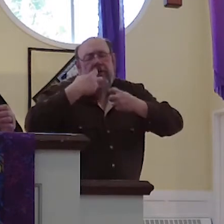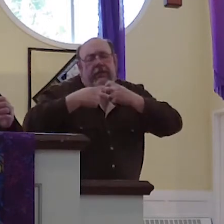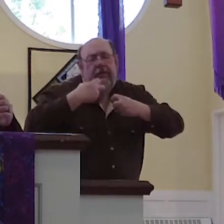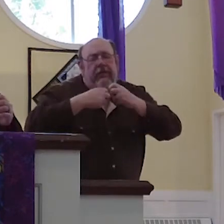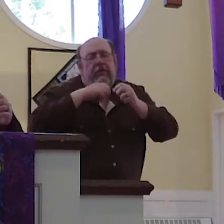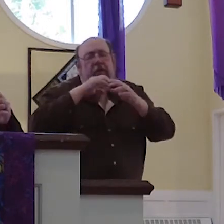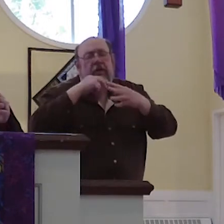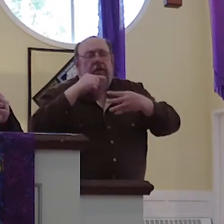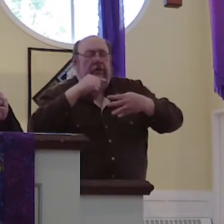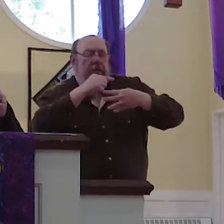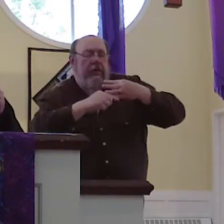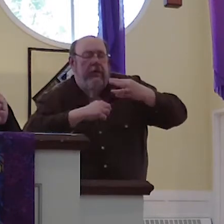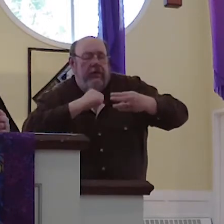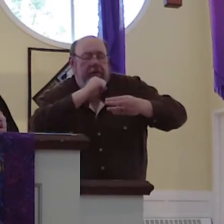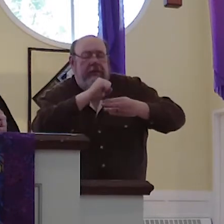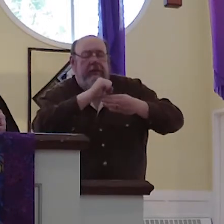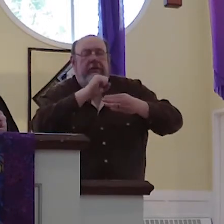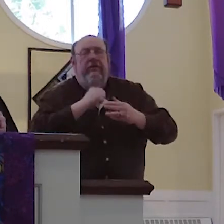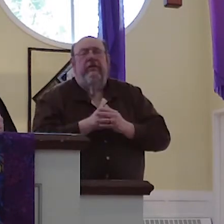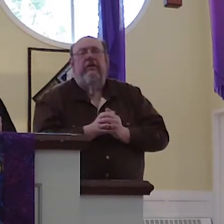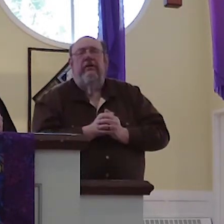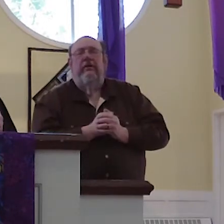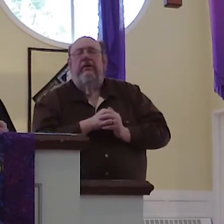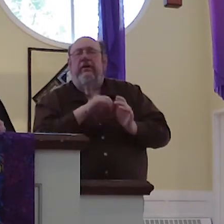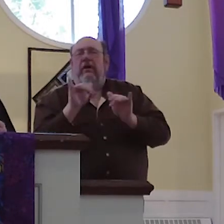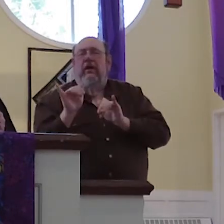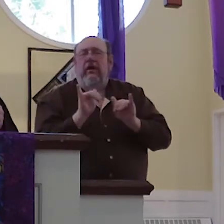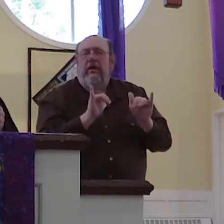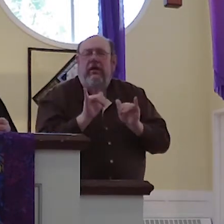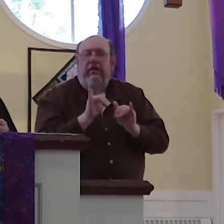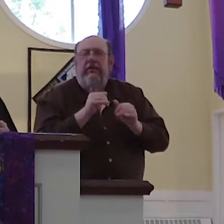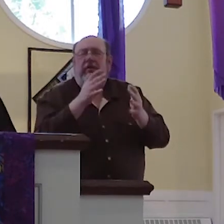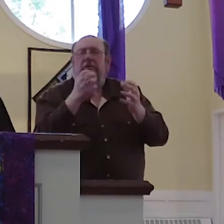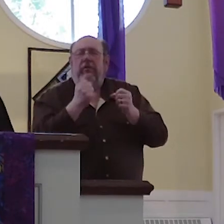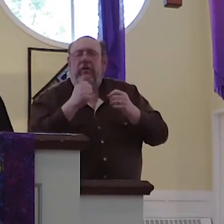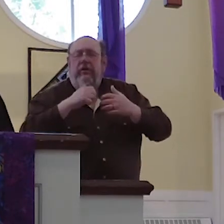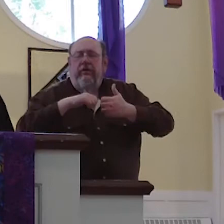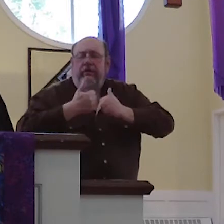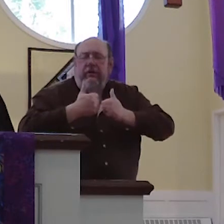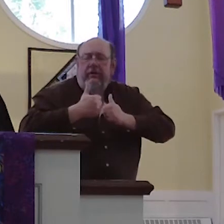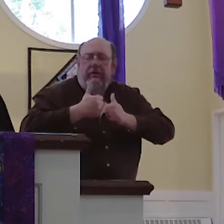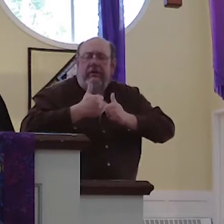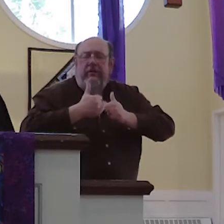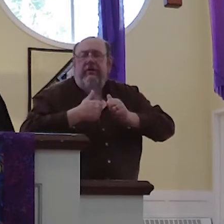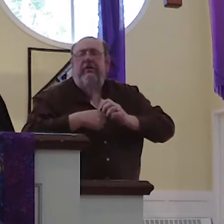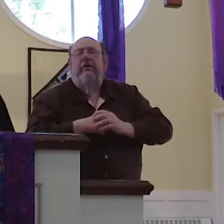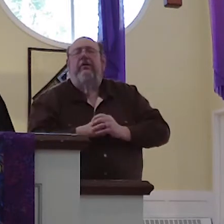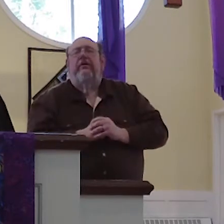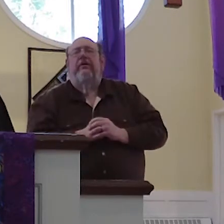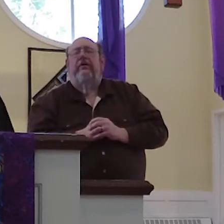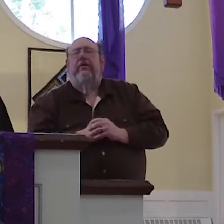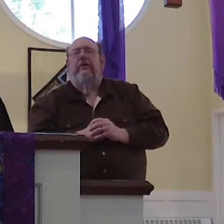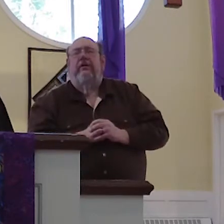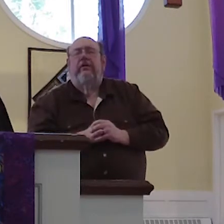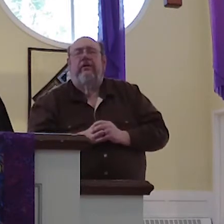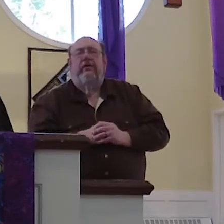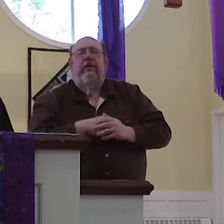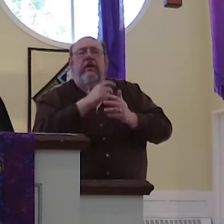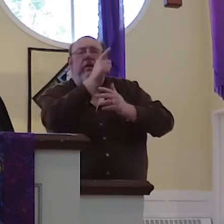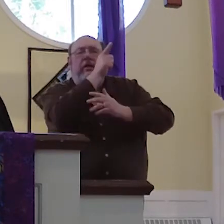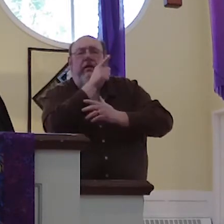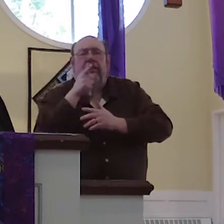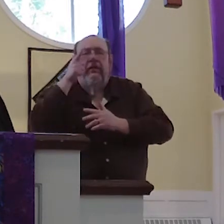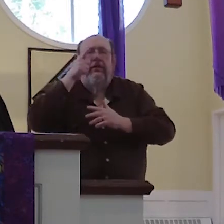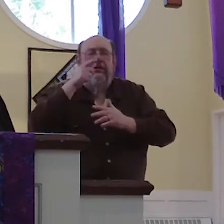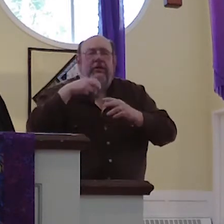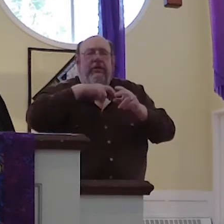but I also wanted us to be challenged by it on our Lenten journey.